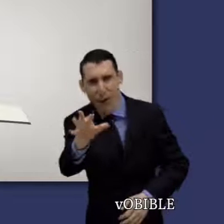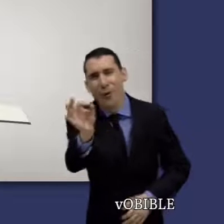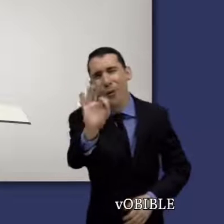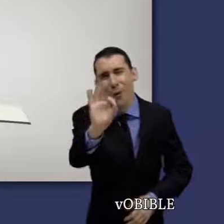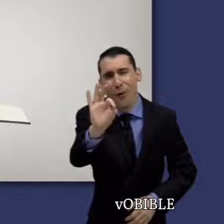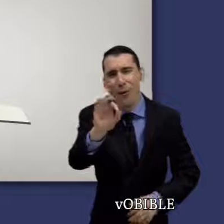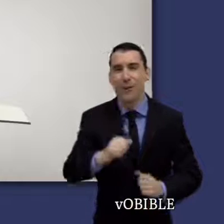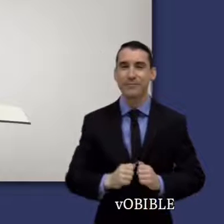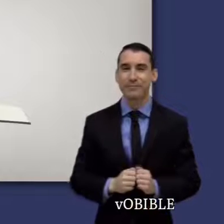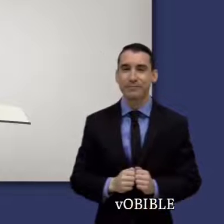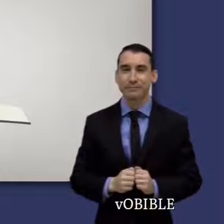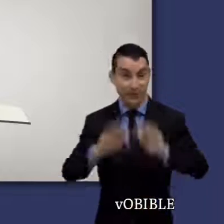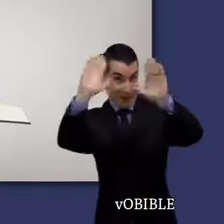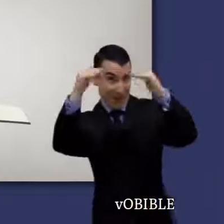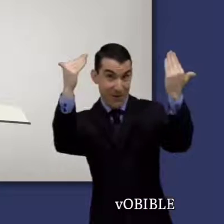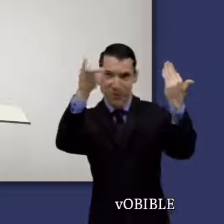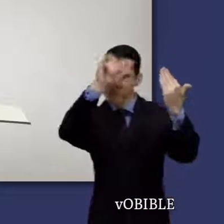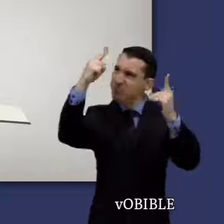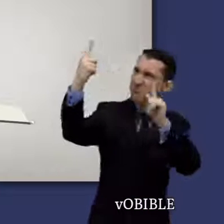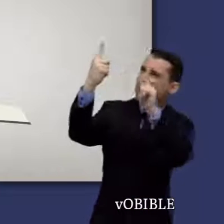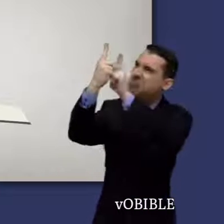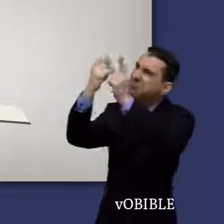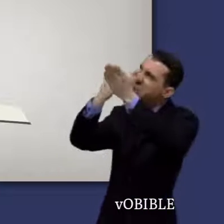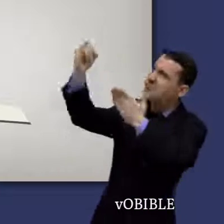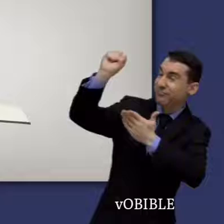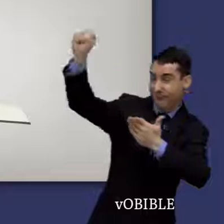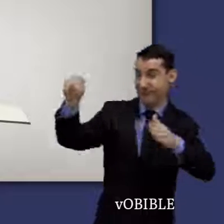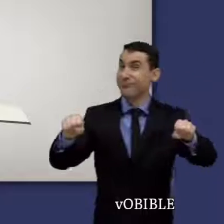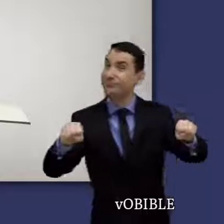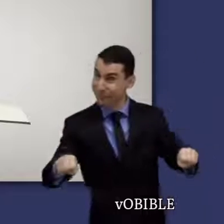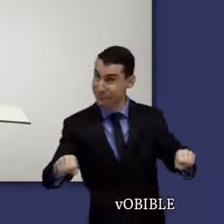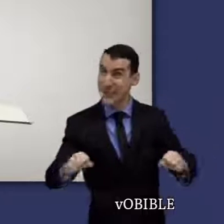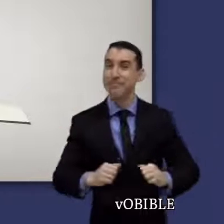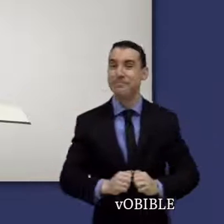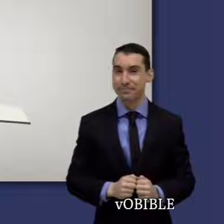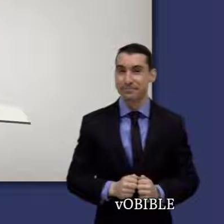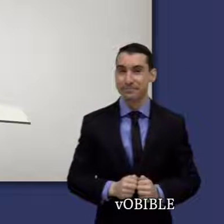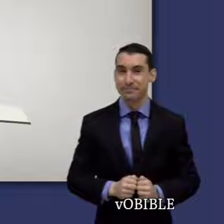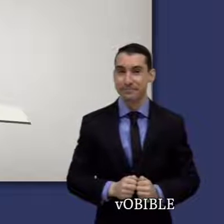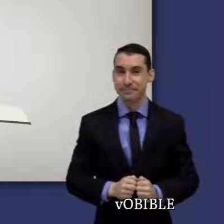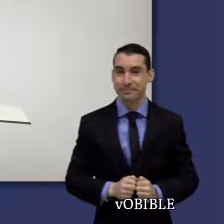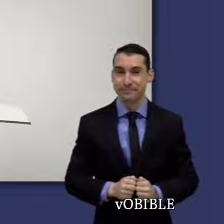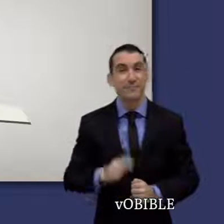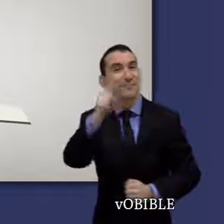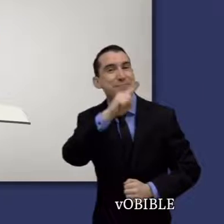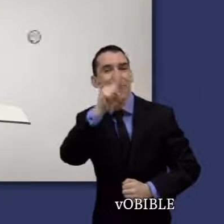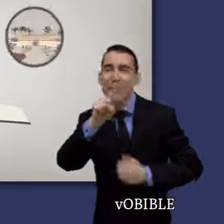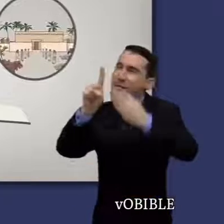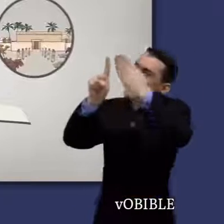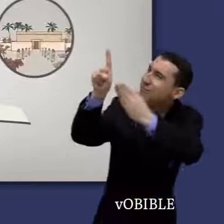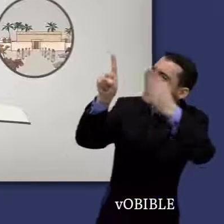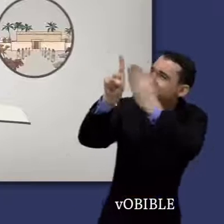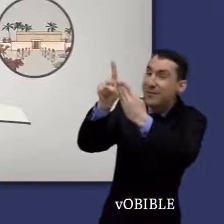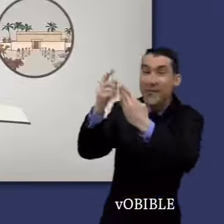cause of human suffering, how events in the heavens help us to understand the issue of universal sovereignty,